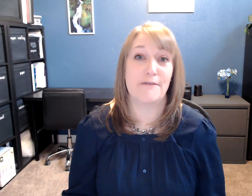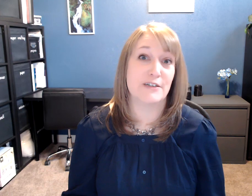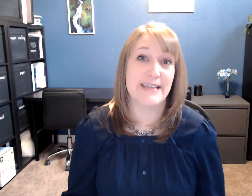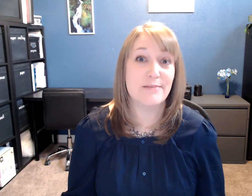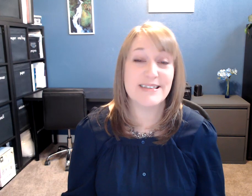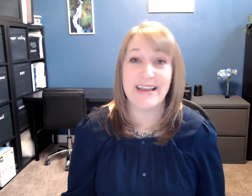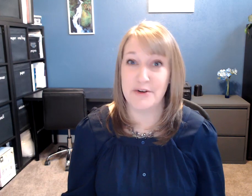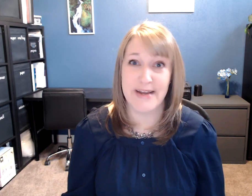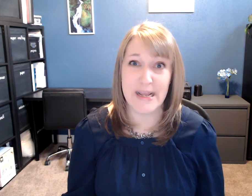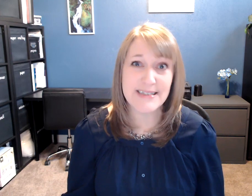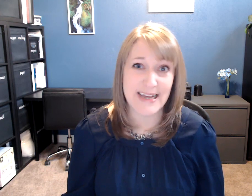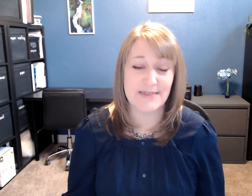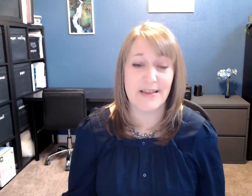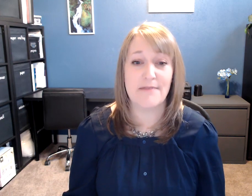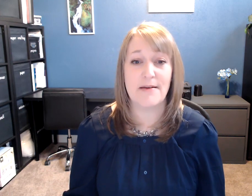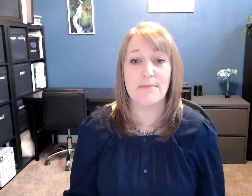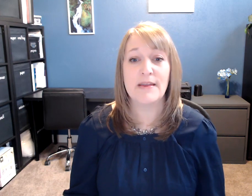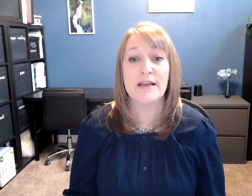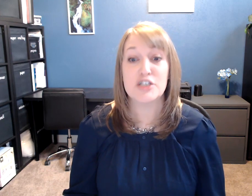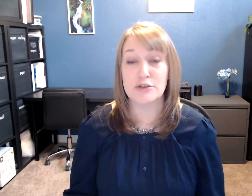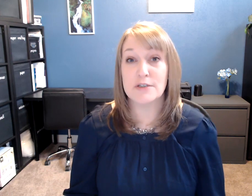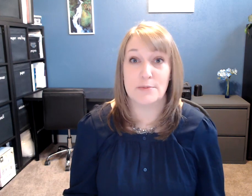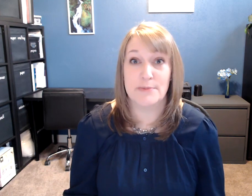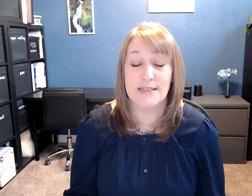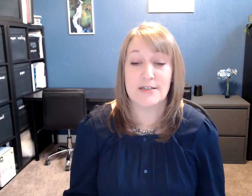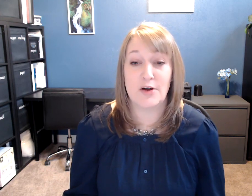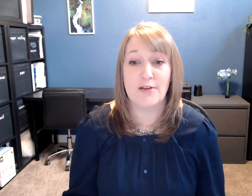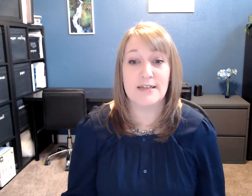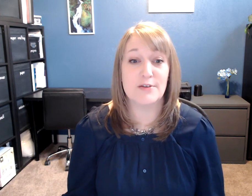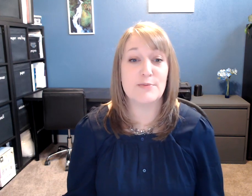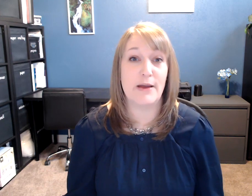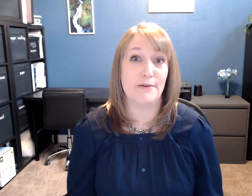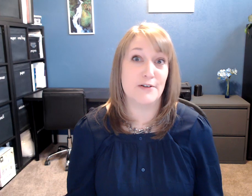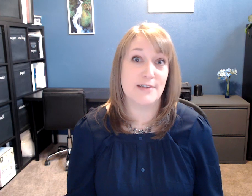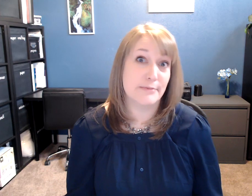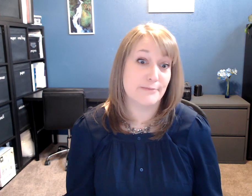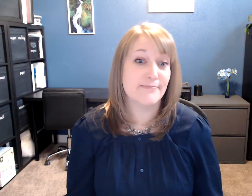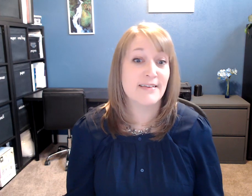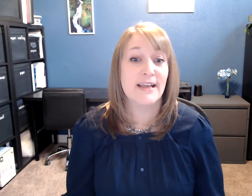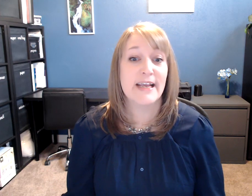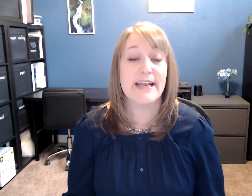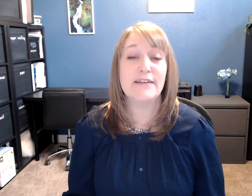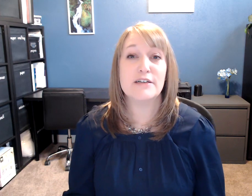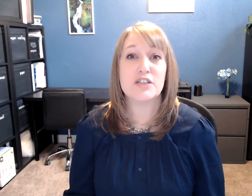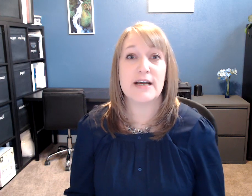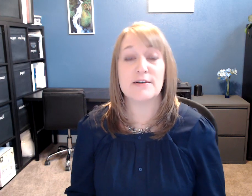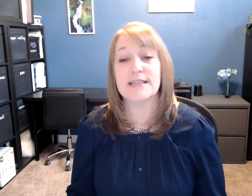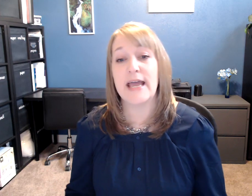first names and their name signs if they have them. Children are permitted to call adults by their first names. In English, titles